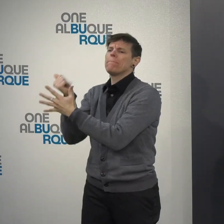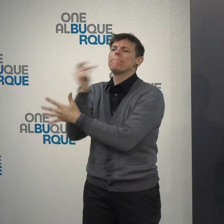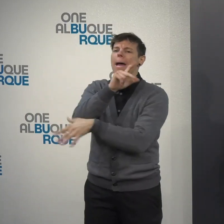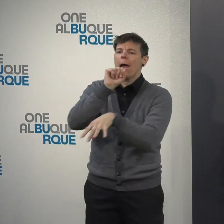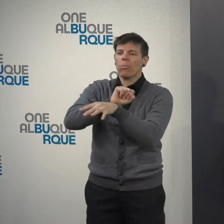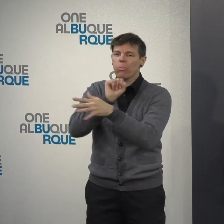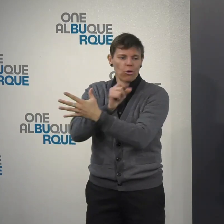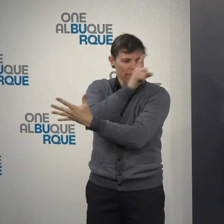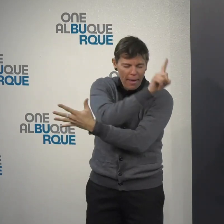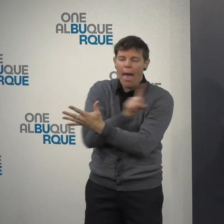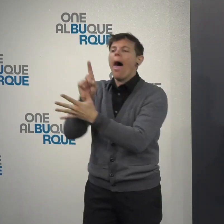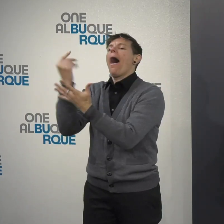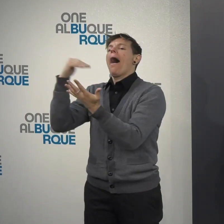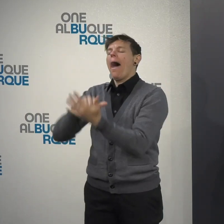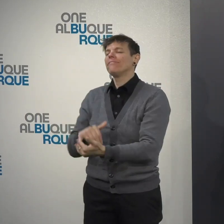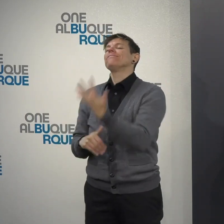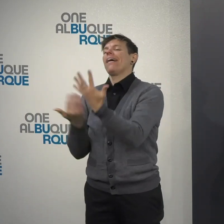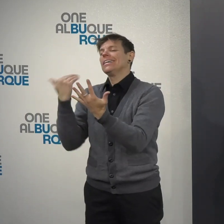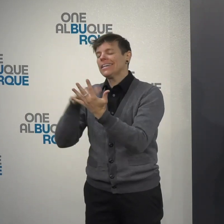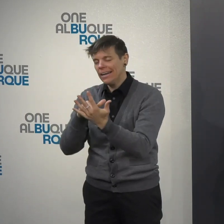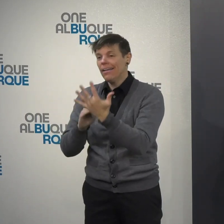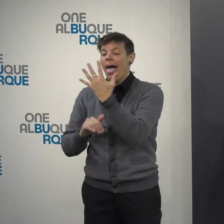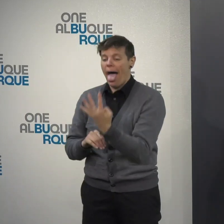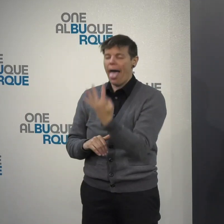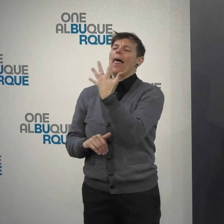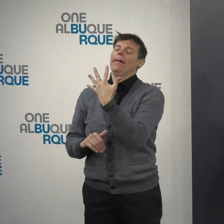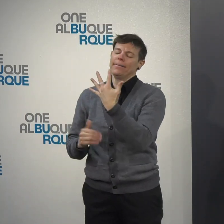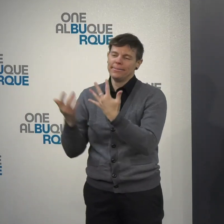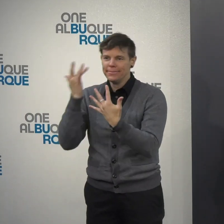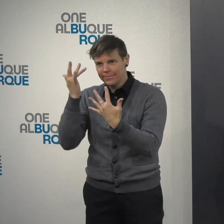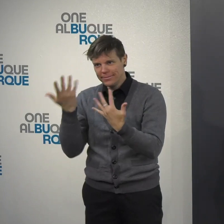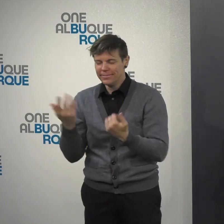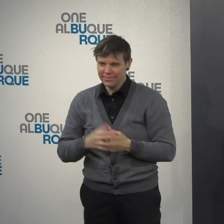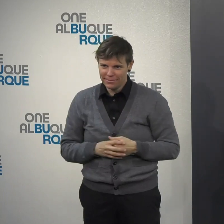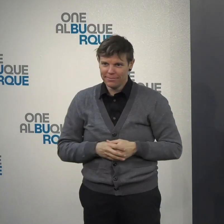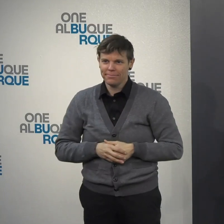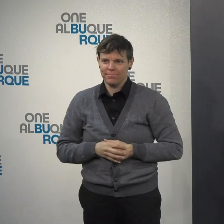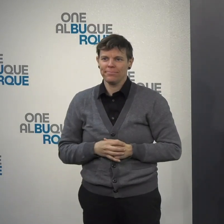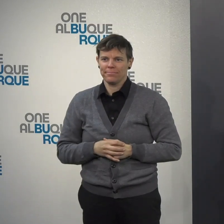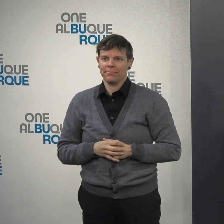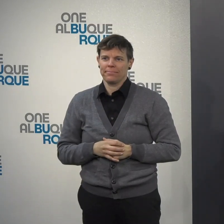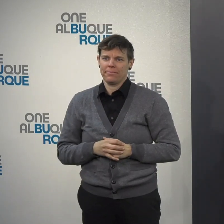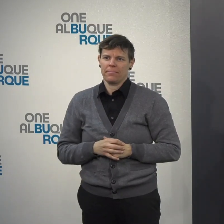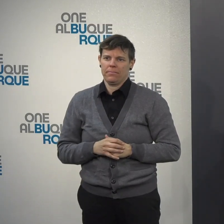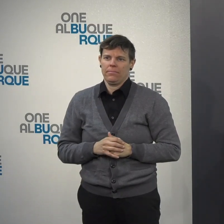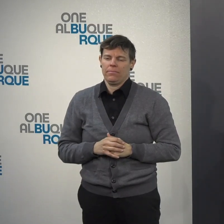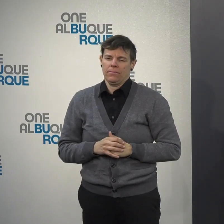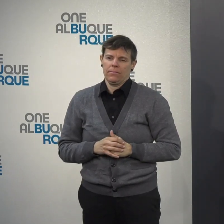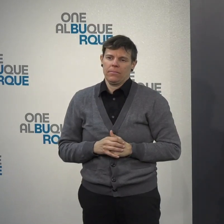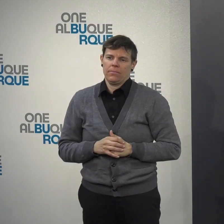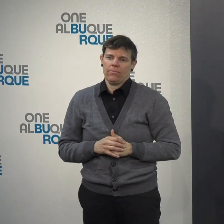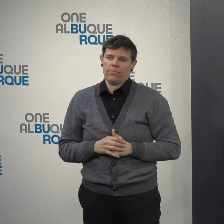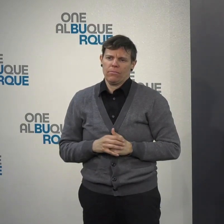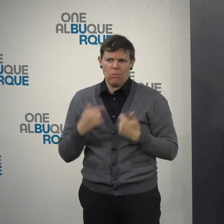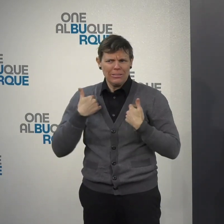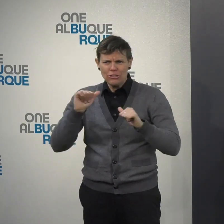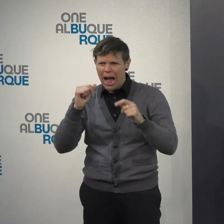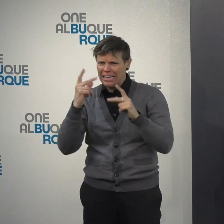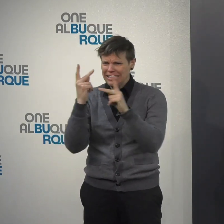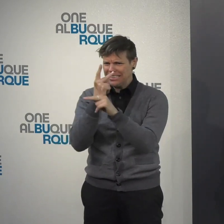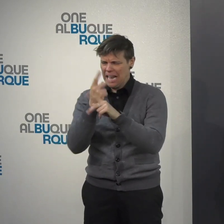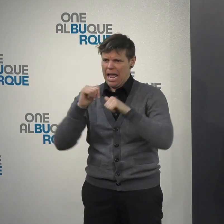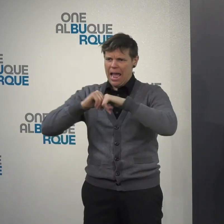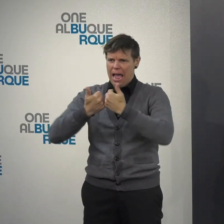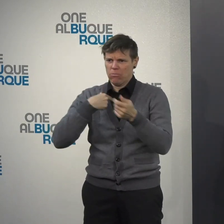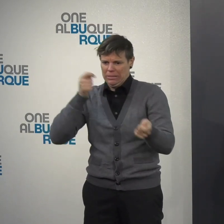Again, we know also we have to adapt in case we do, with this anticipated possibly spikes or raising in the curve, we may lose